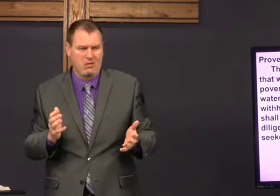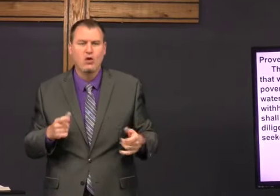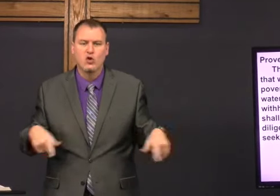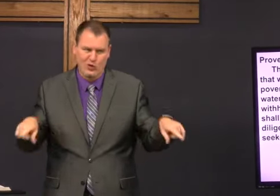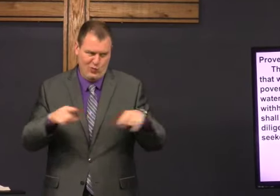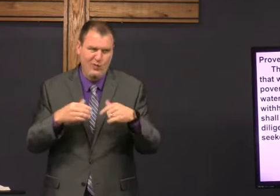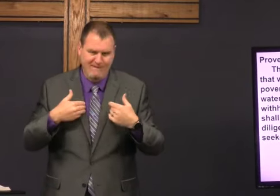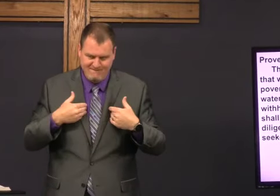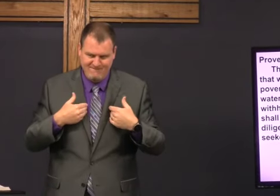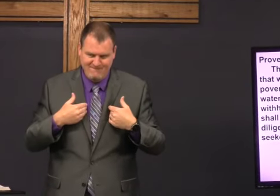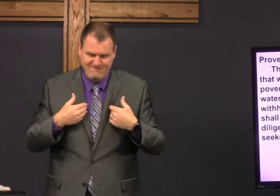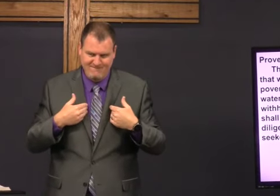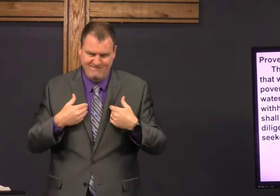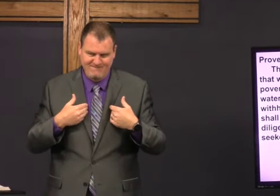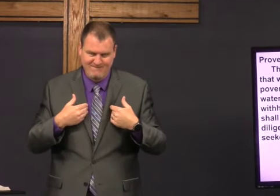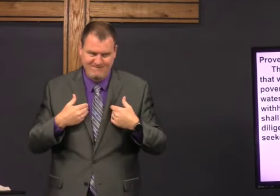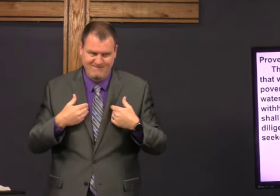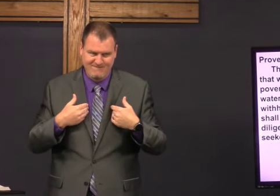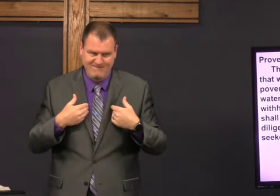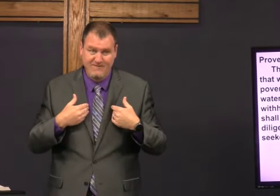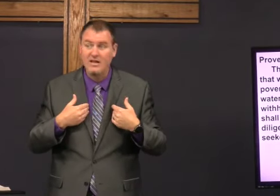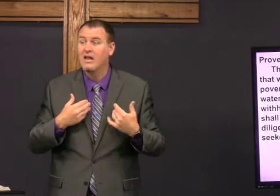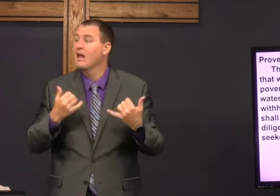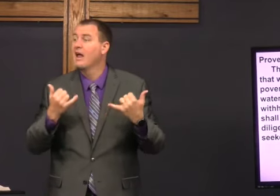And you may not think so, but you do.